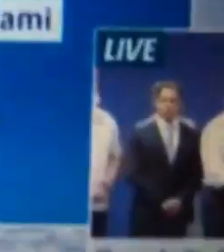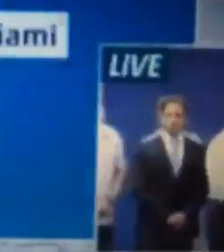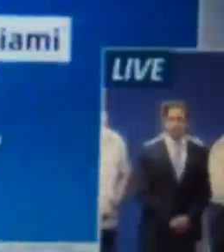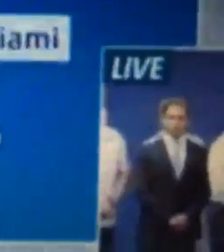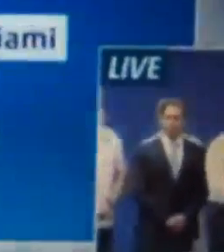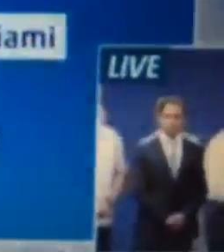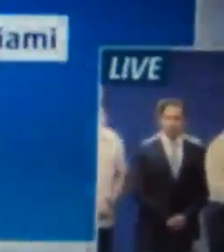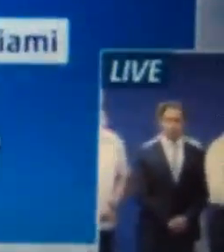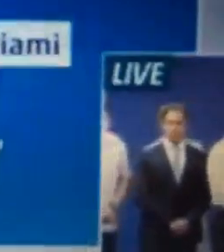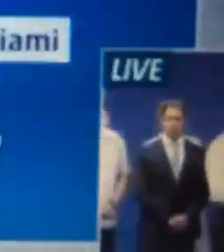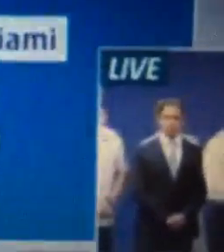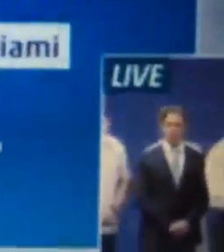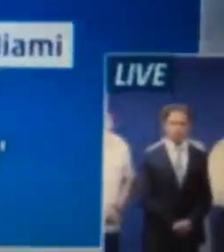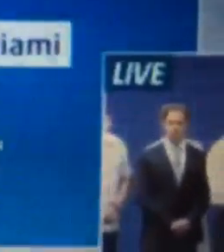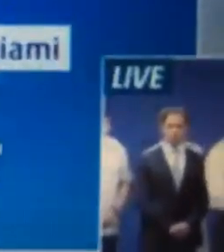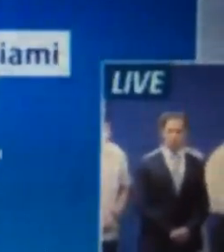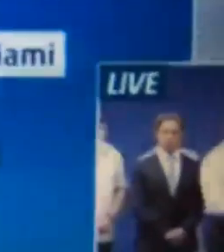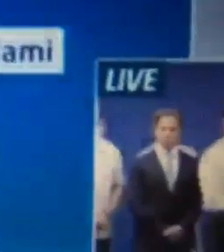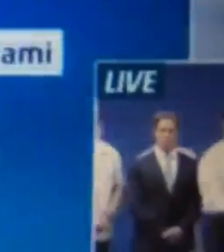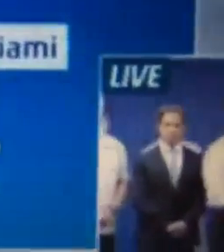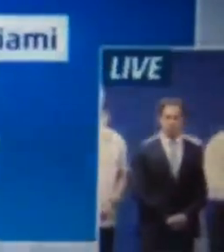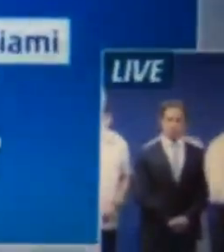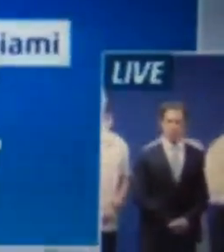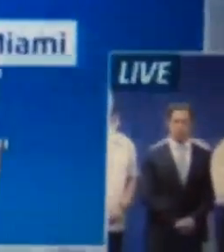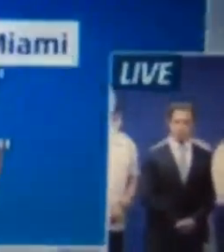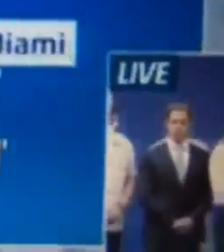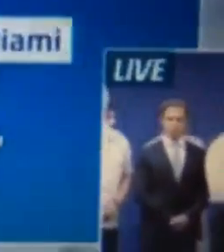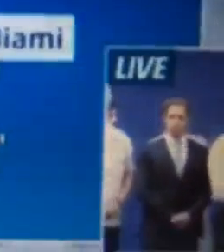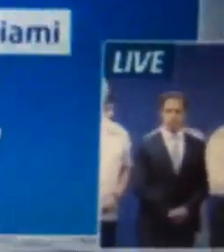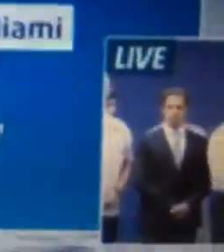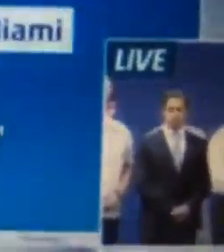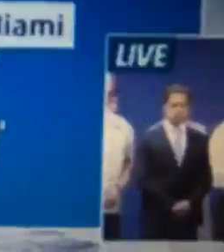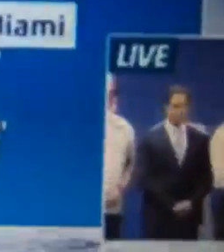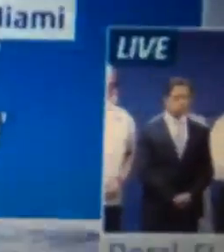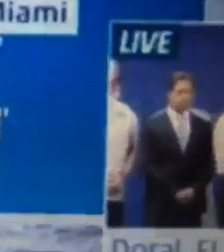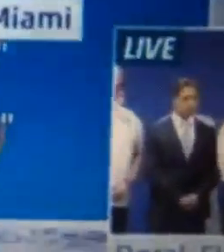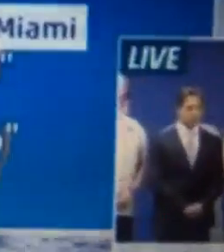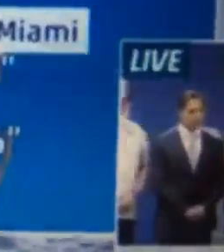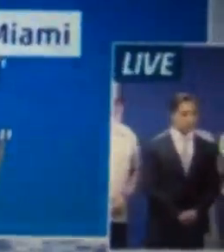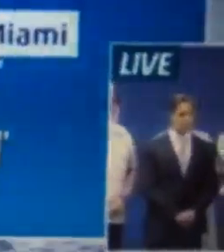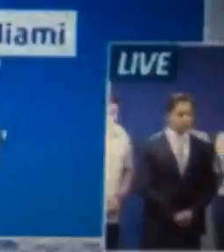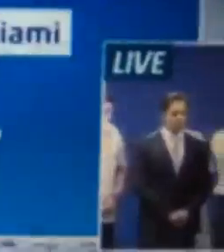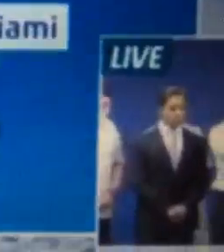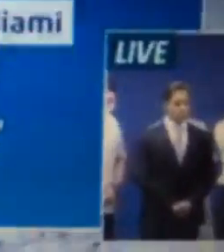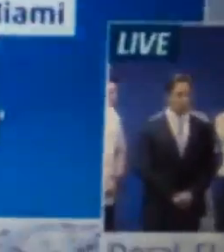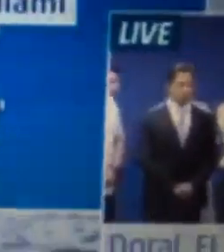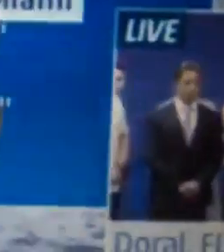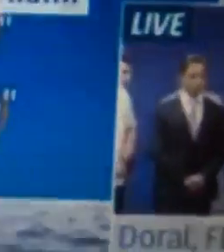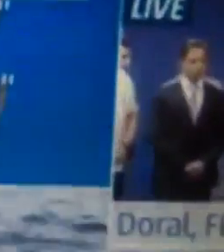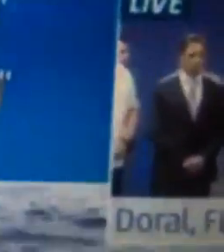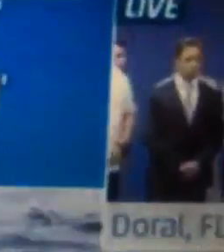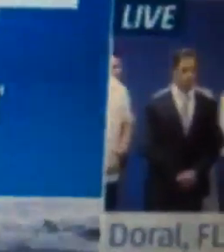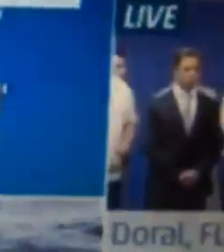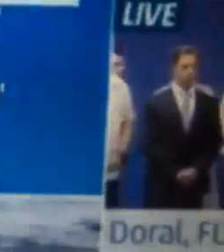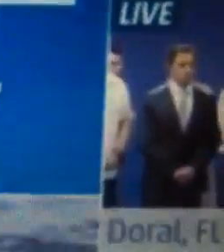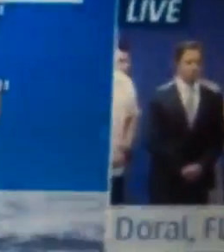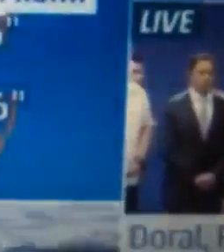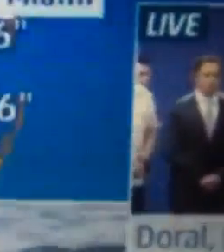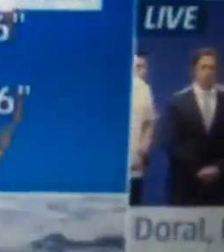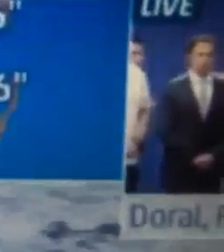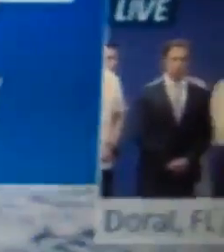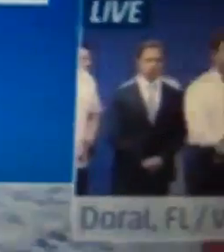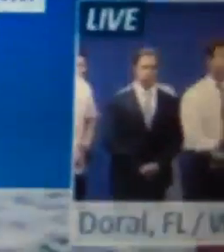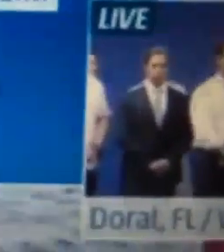www.floridadisaster.org/info to learn where shelters are in your area. Comcast will be opening more than 137 free Xfinity